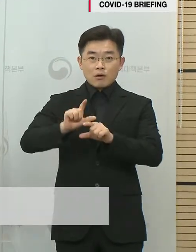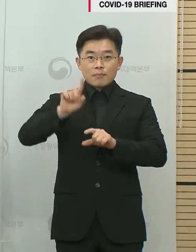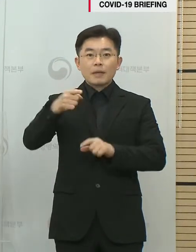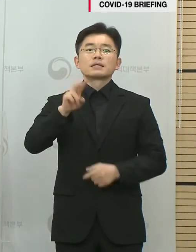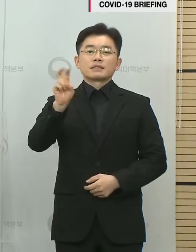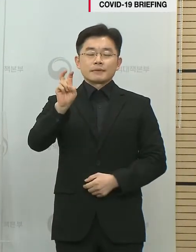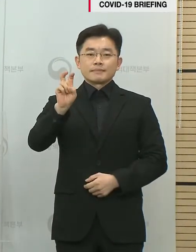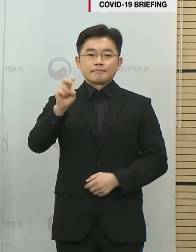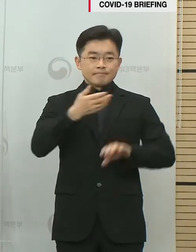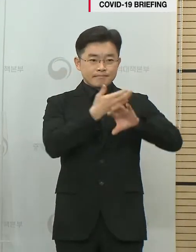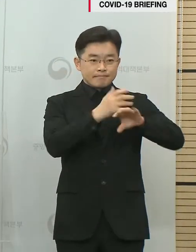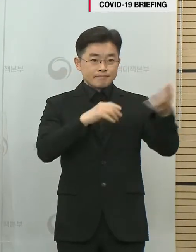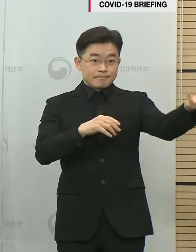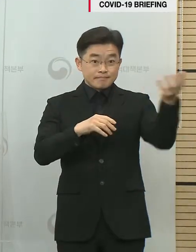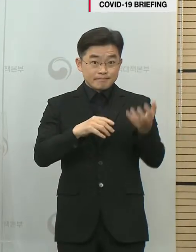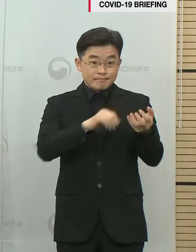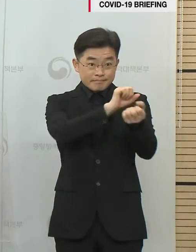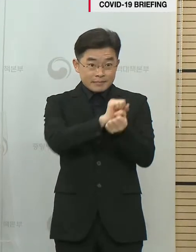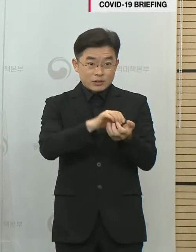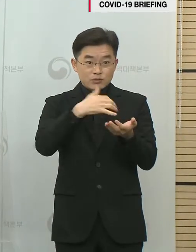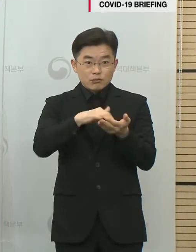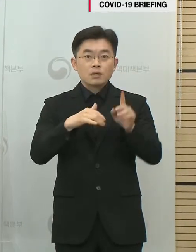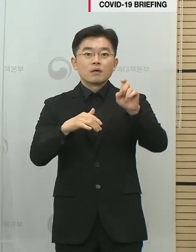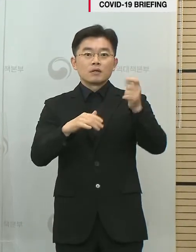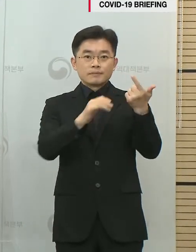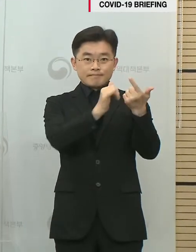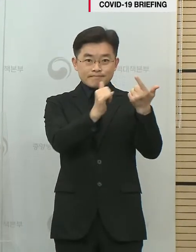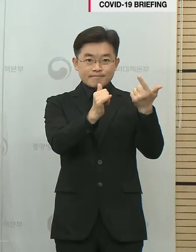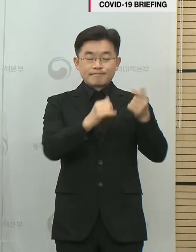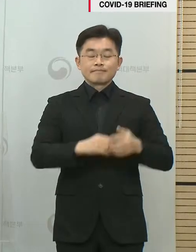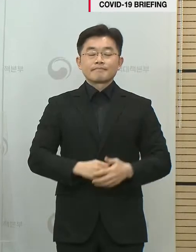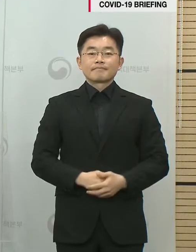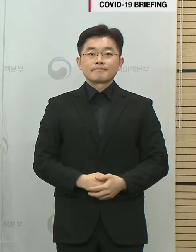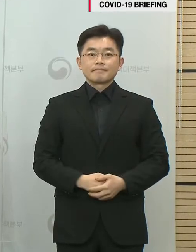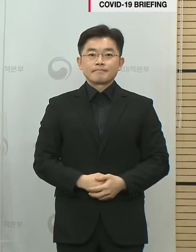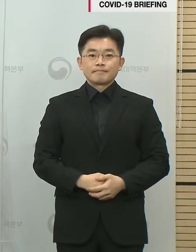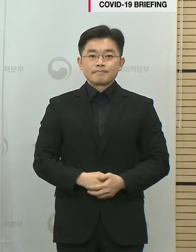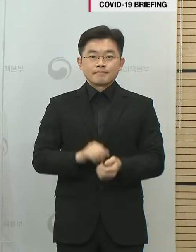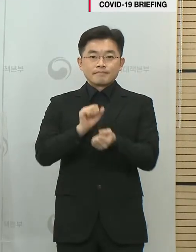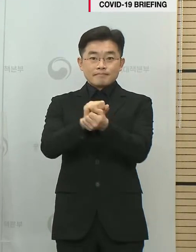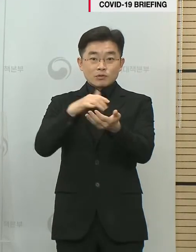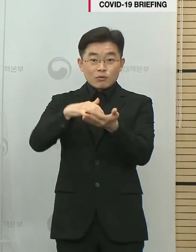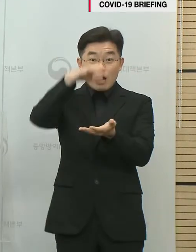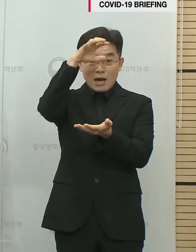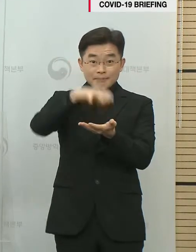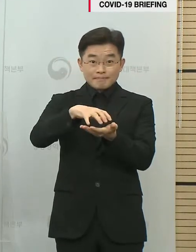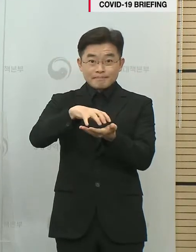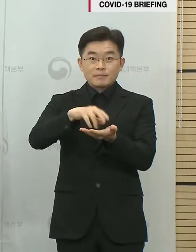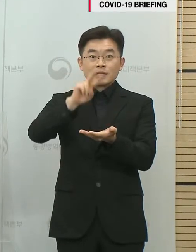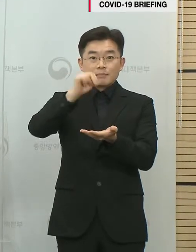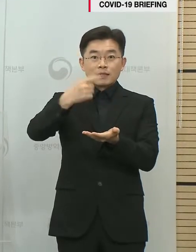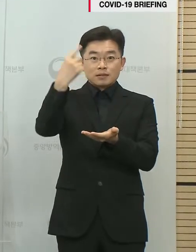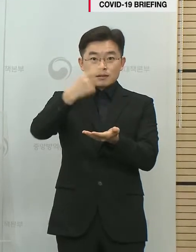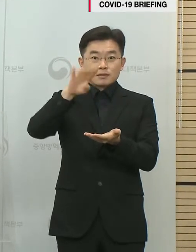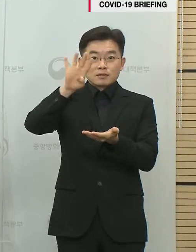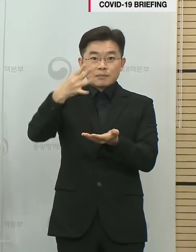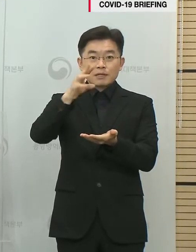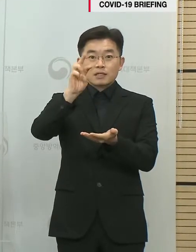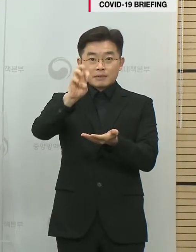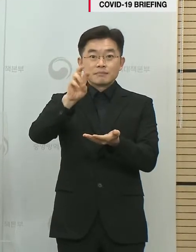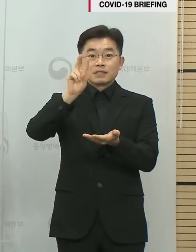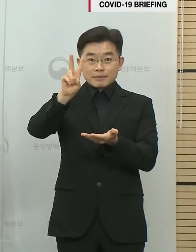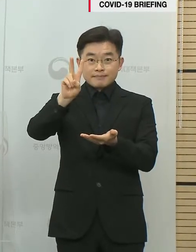have 120 new local infections and 16 new imported cases. The total caseload now stands